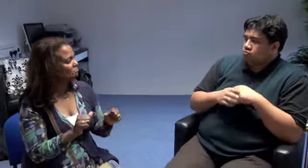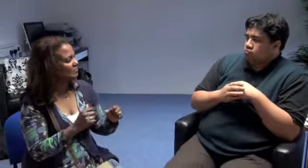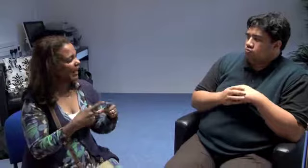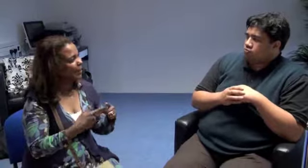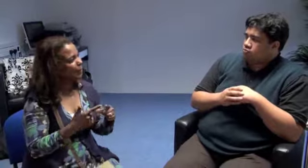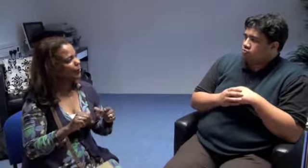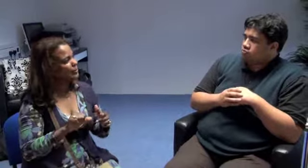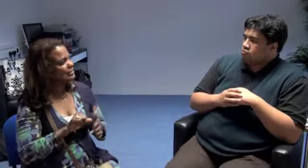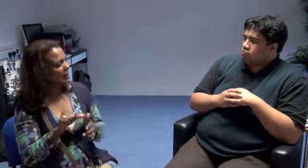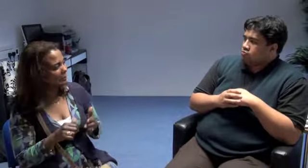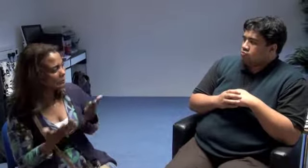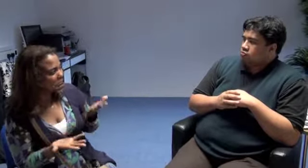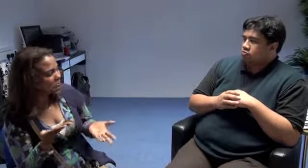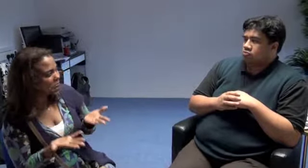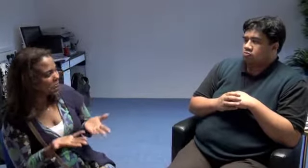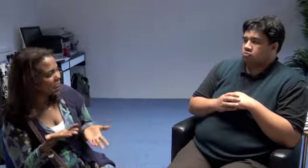So, which do you prefer of the 2?